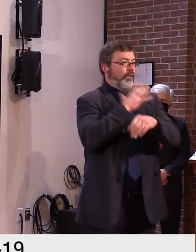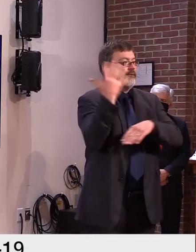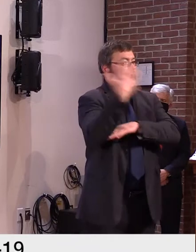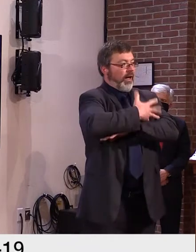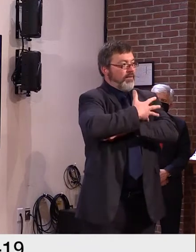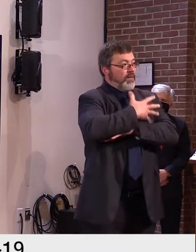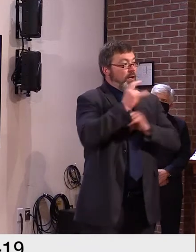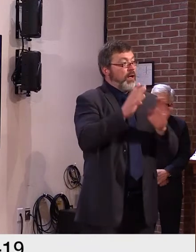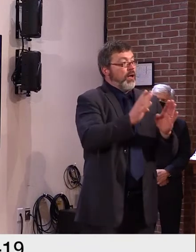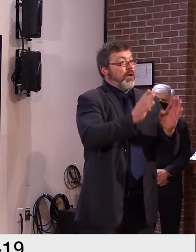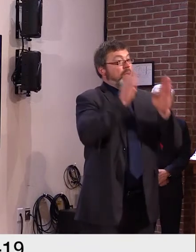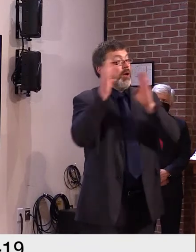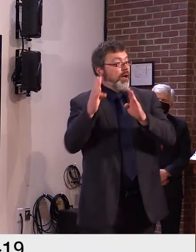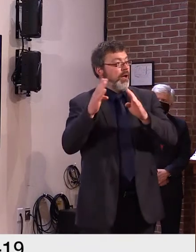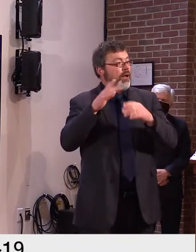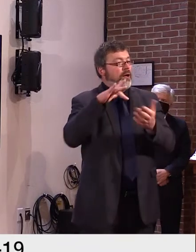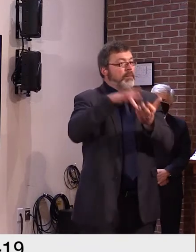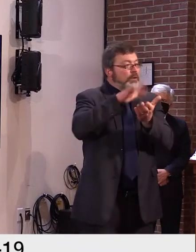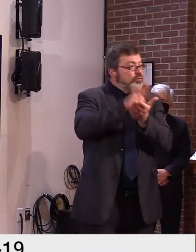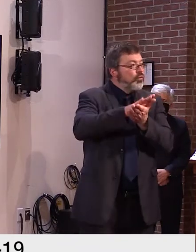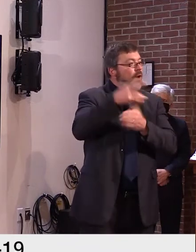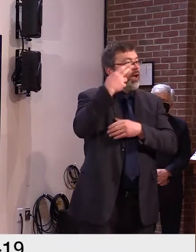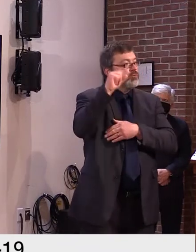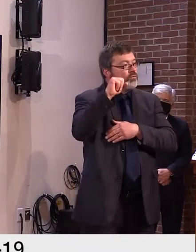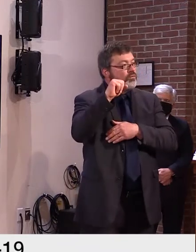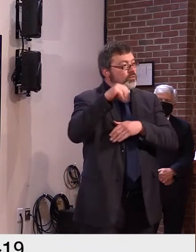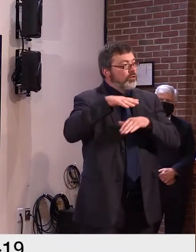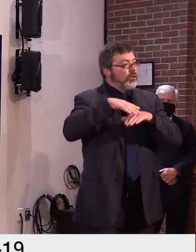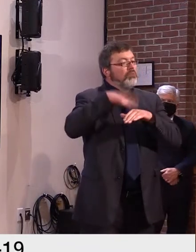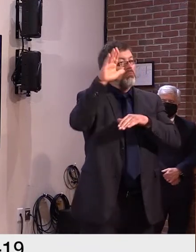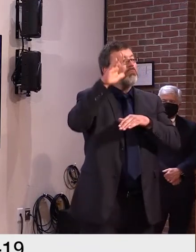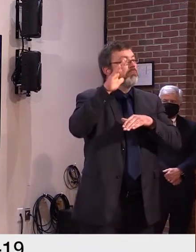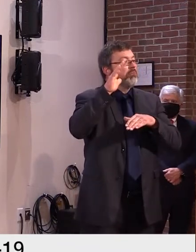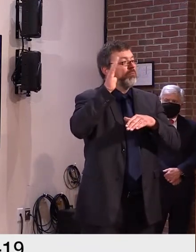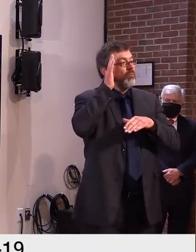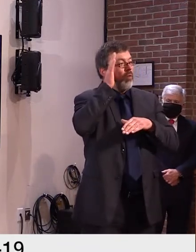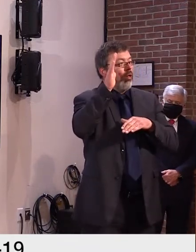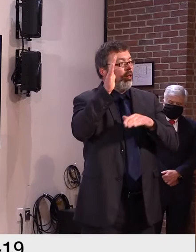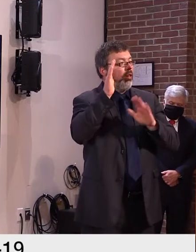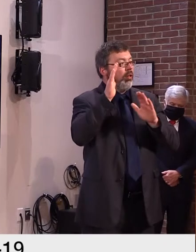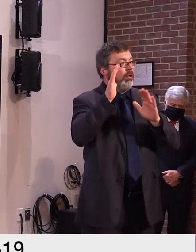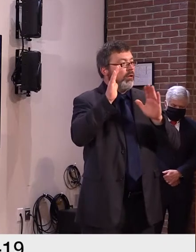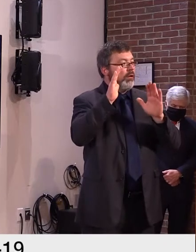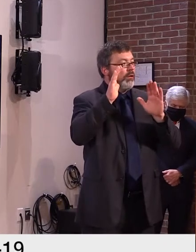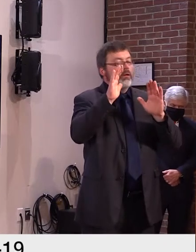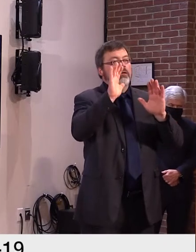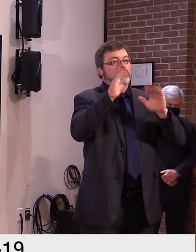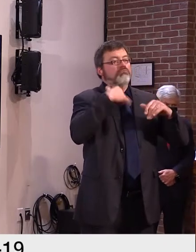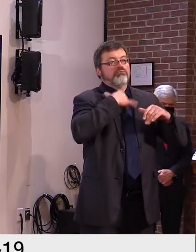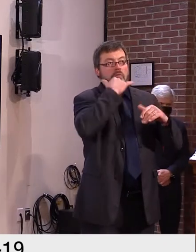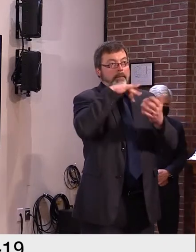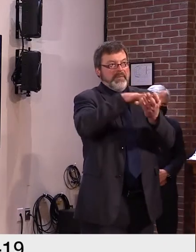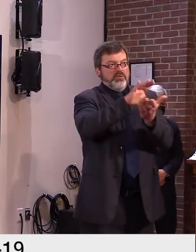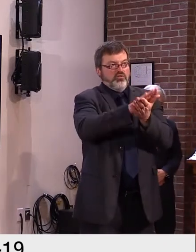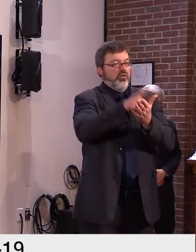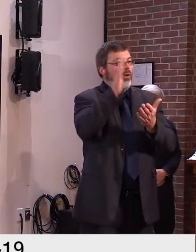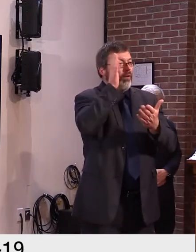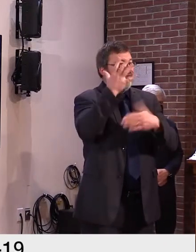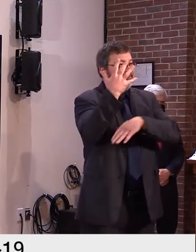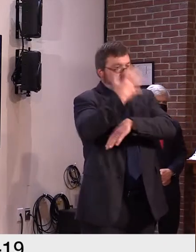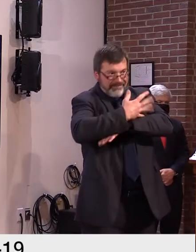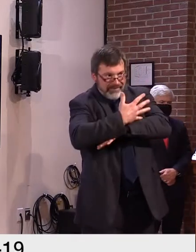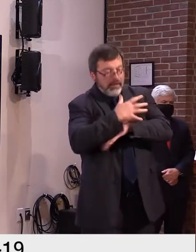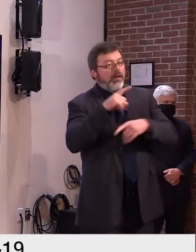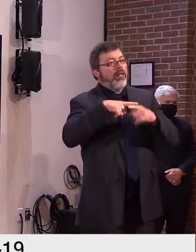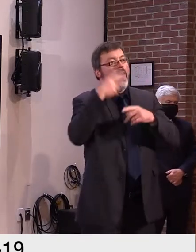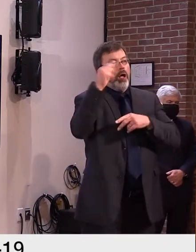River in grades 7 and 12 will be under a hybrid model. I had a call with Superintendent John Castle, the North Country Supervisory